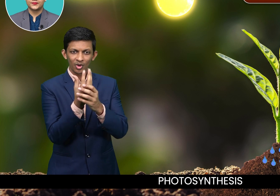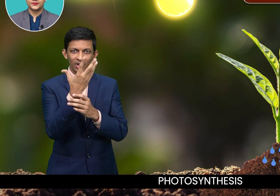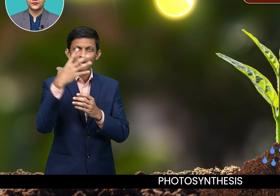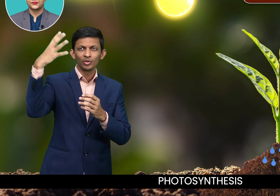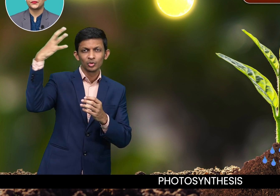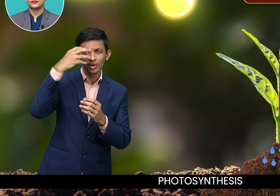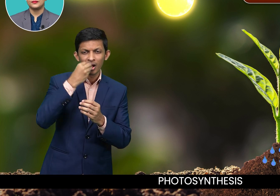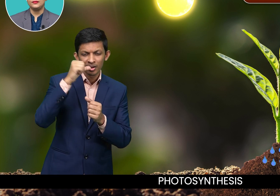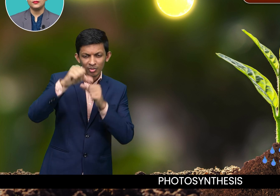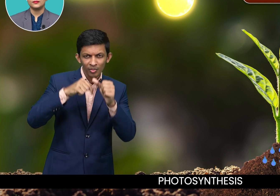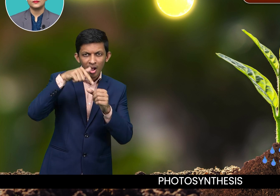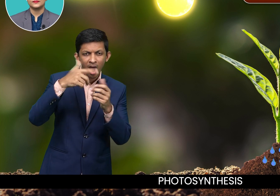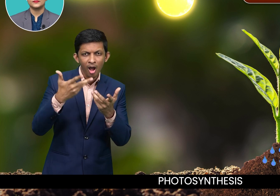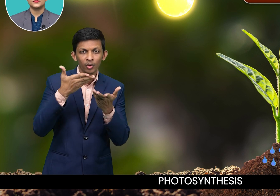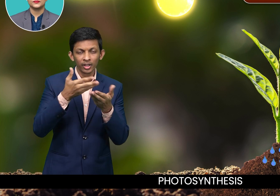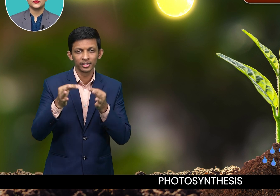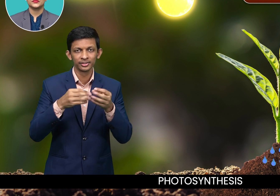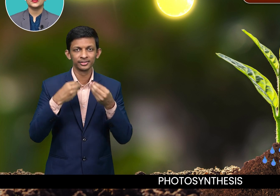Photosynthesis.